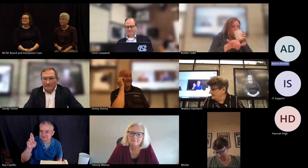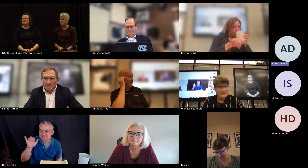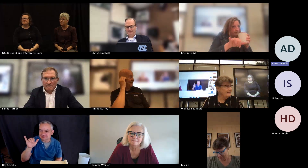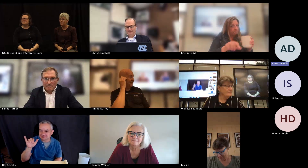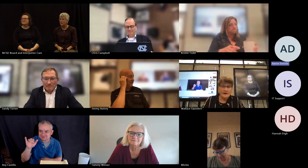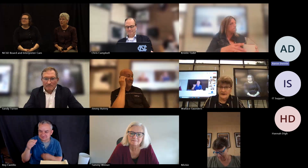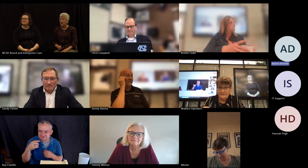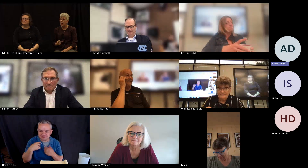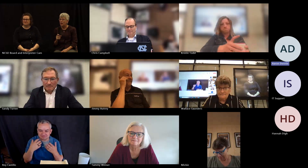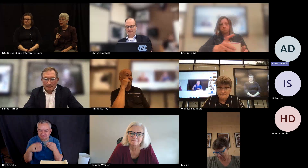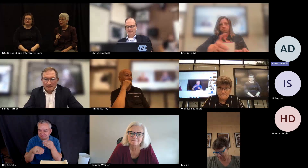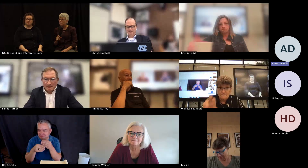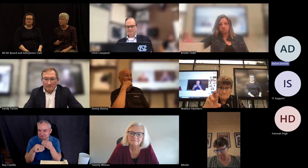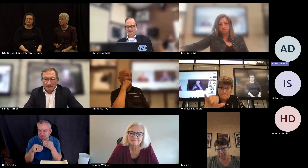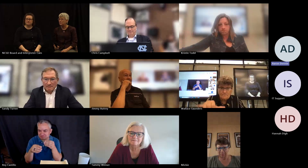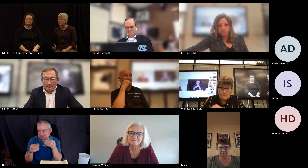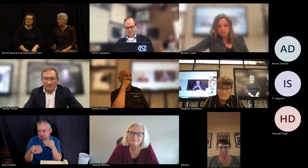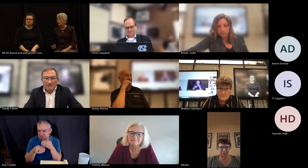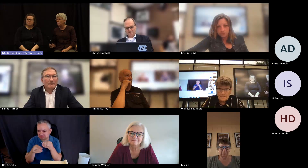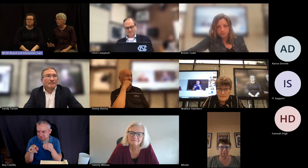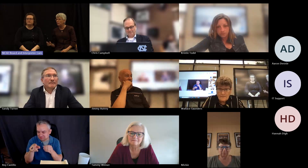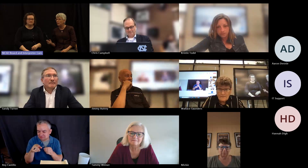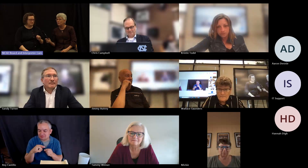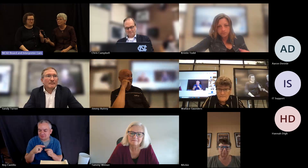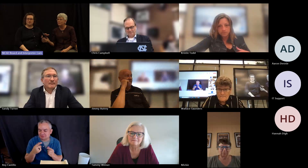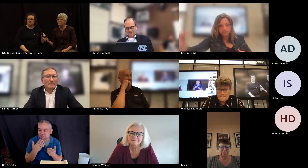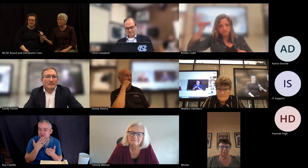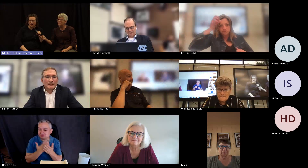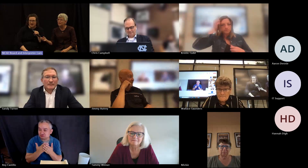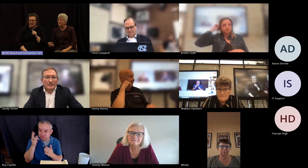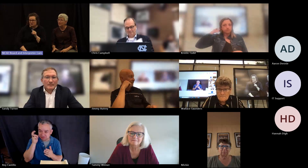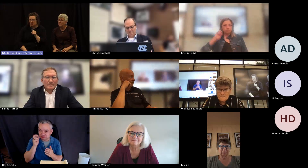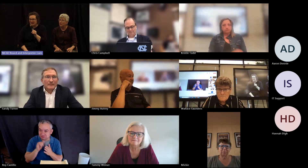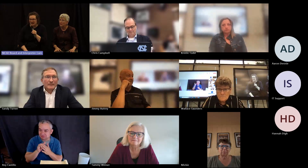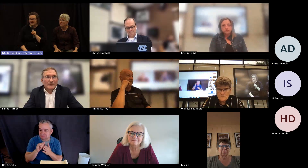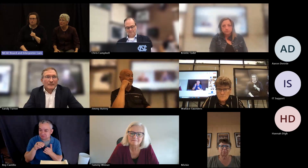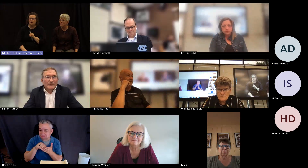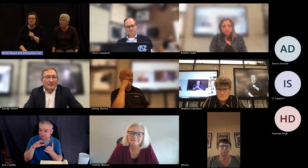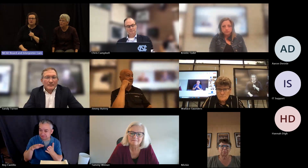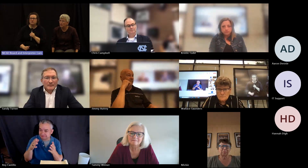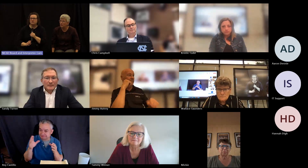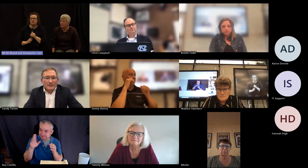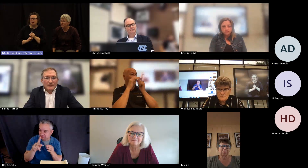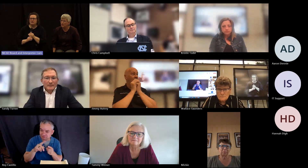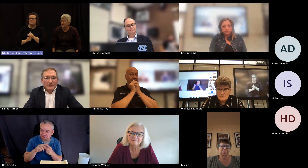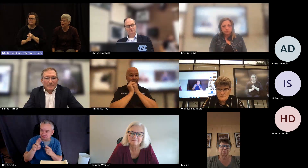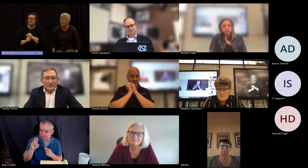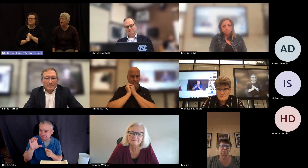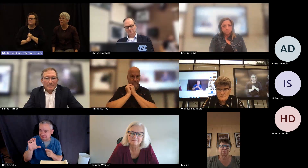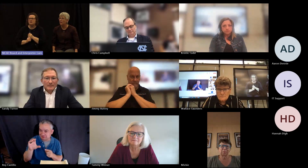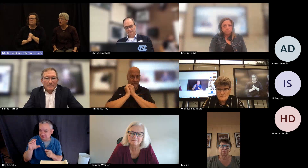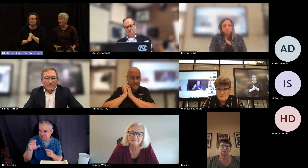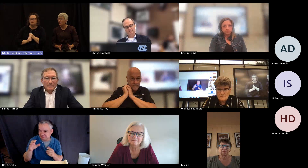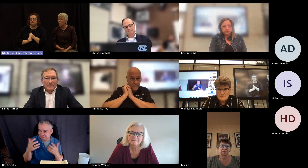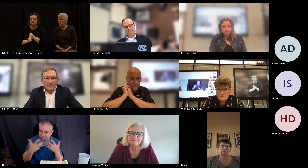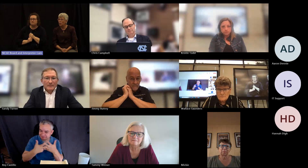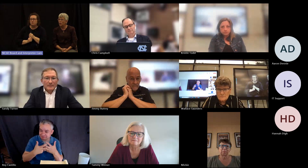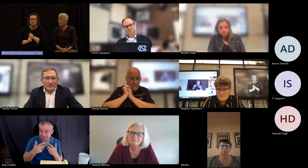Ray. Ray. You do great. I just want to add one other thing.